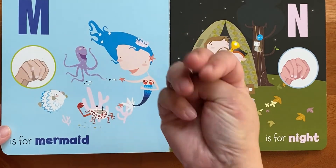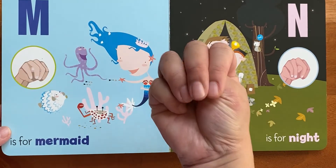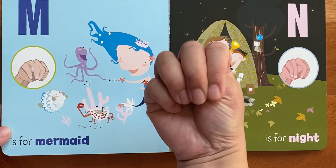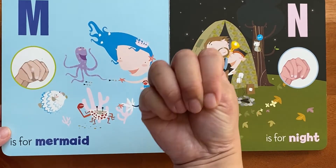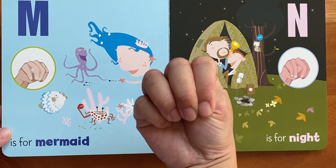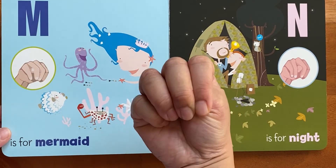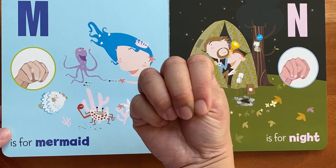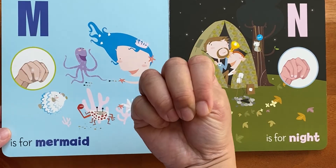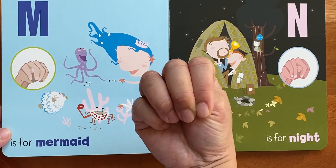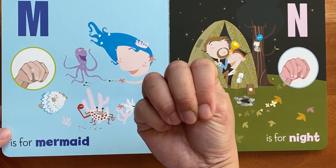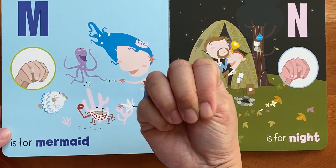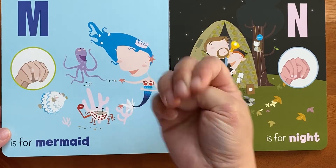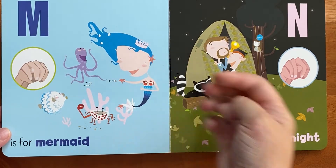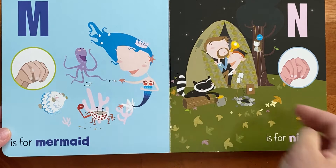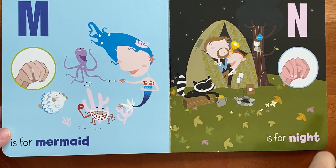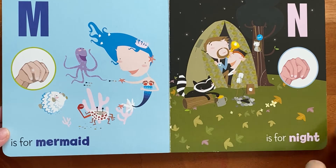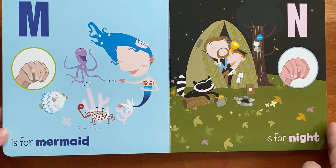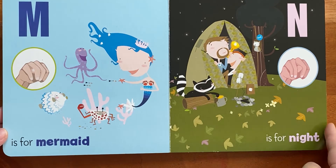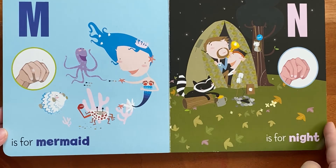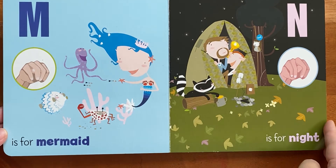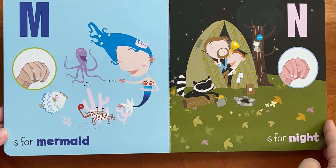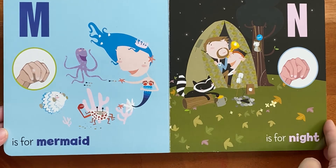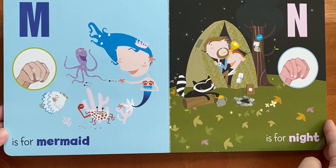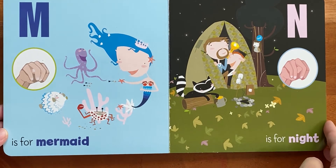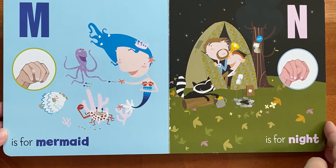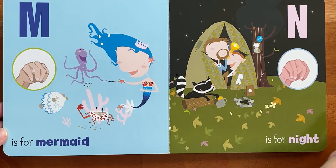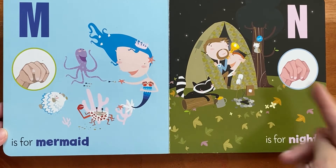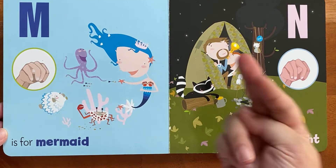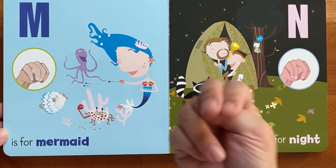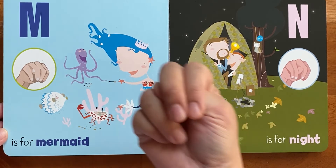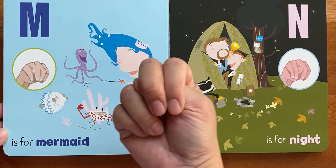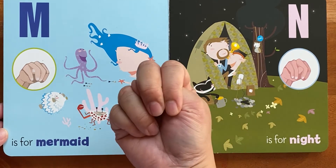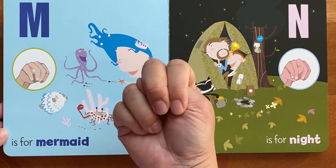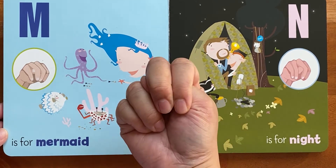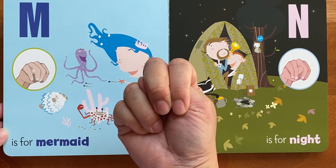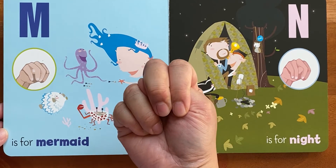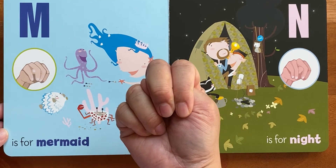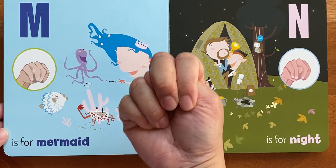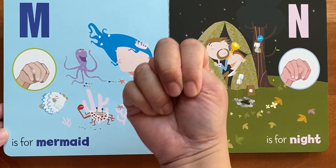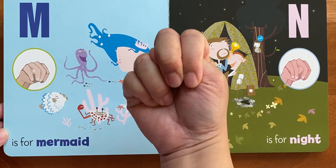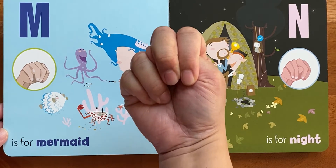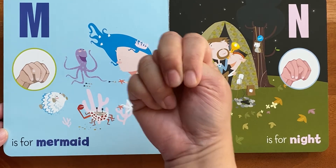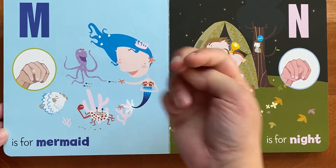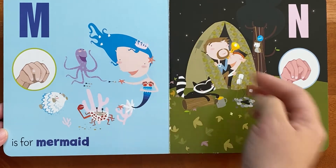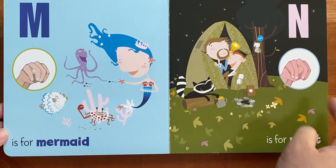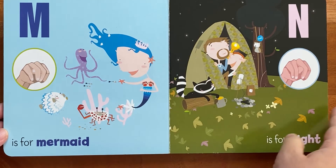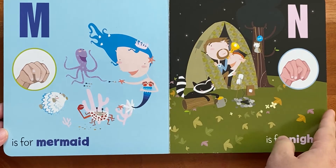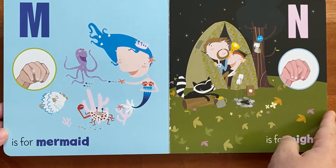M is for mermaid. N is for knight.